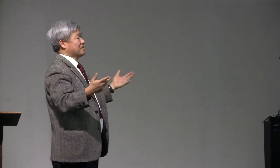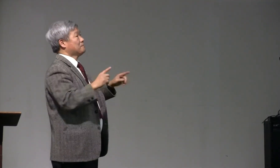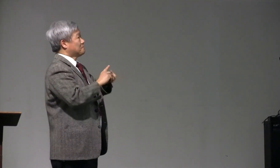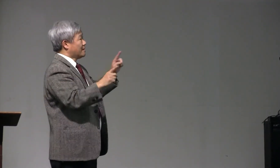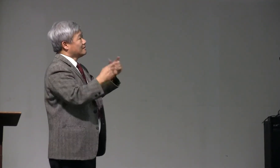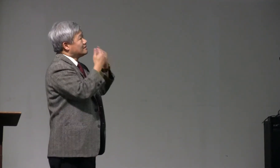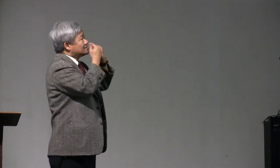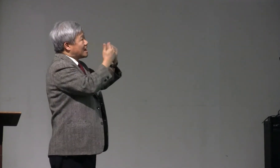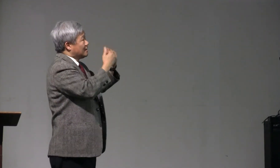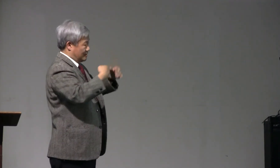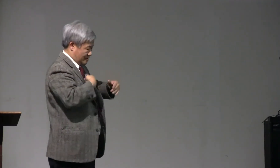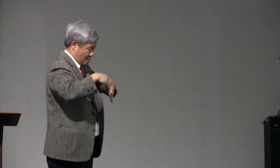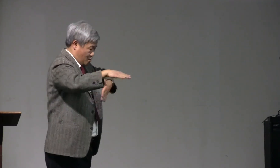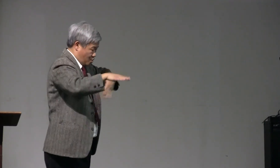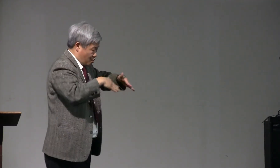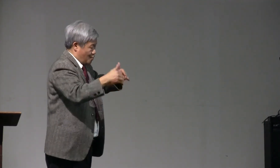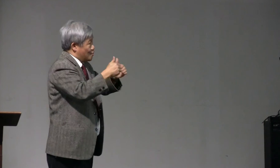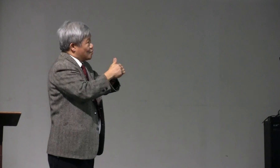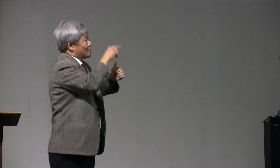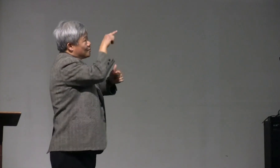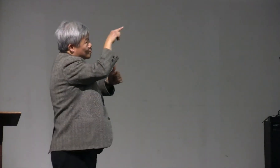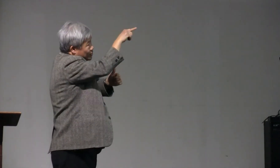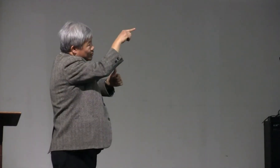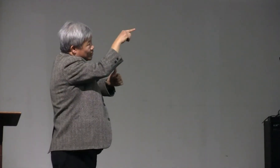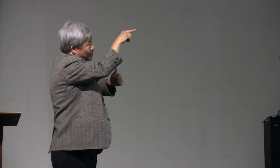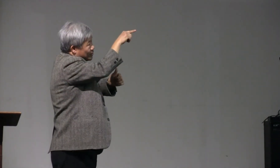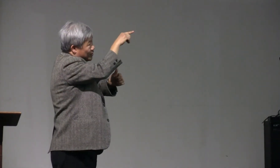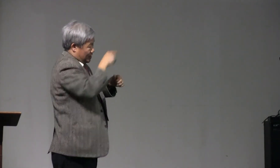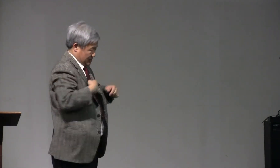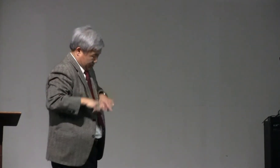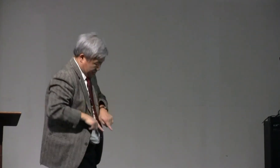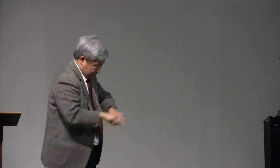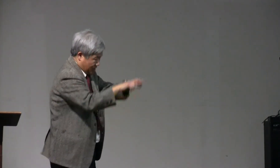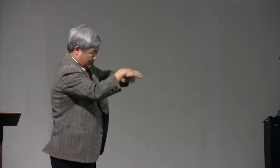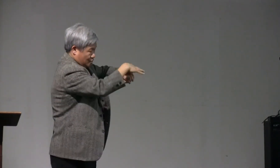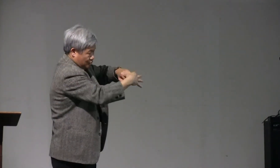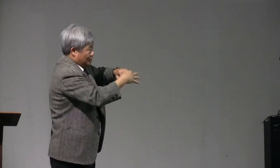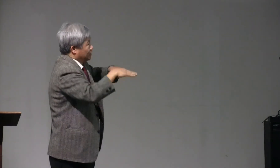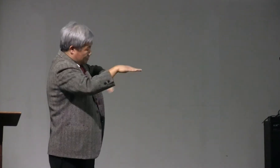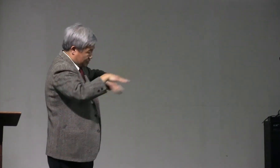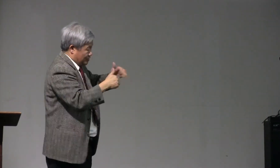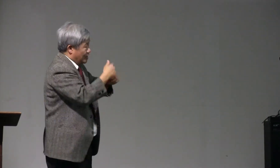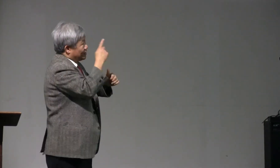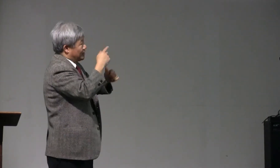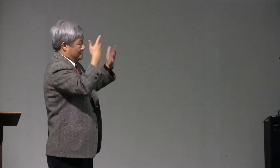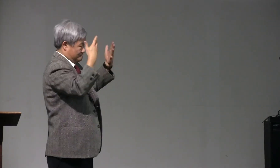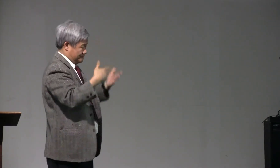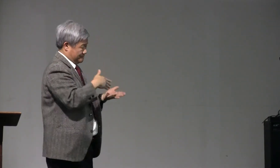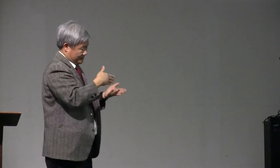Jesus. You can thank him. You can walk with him on the